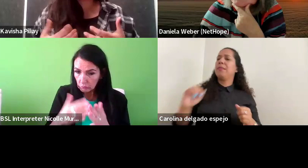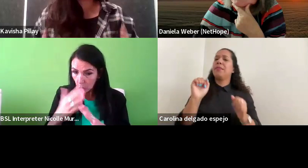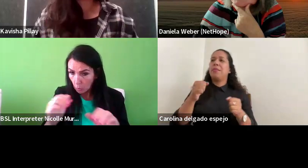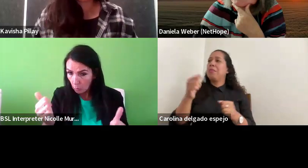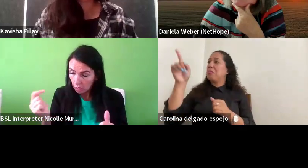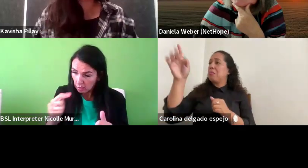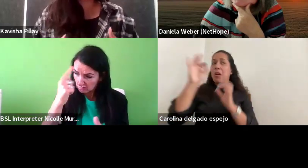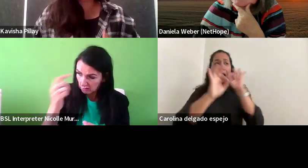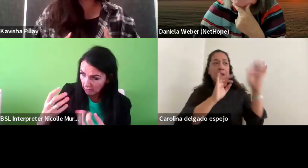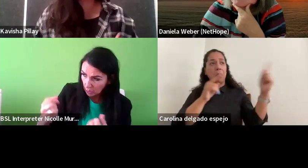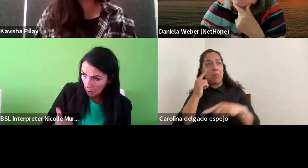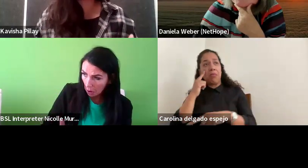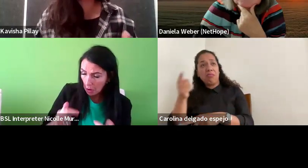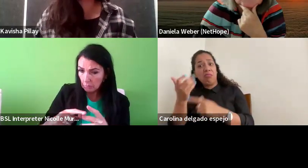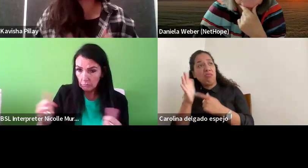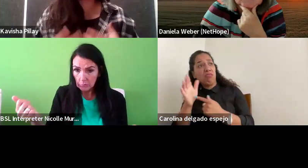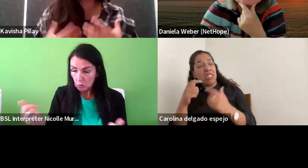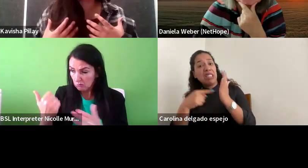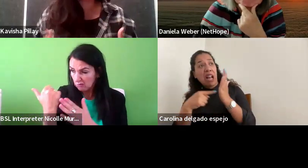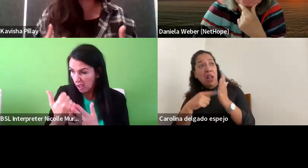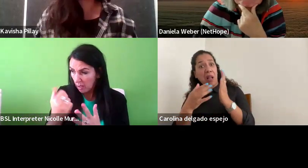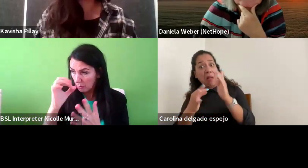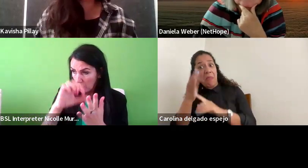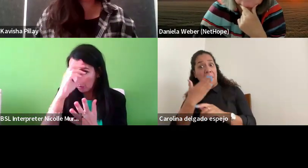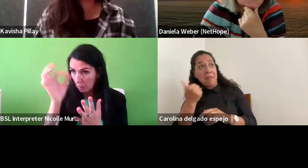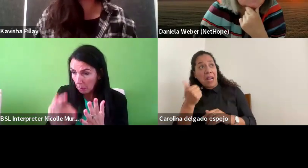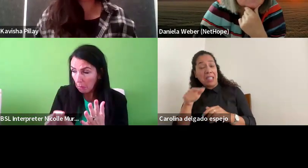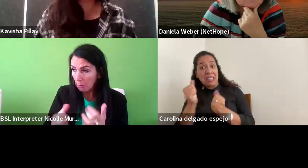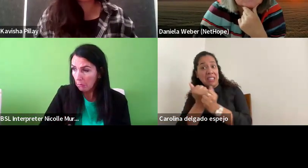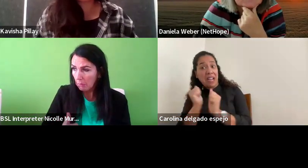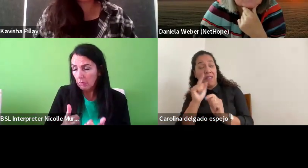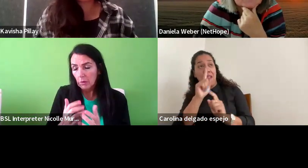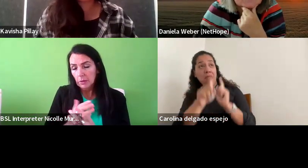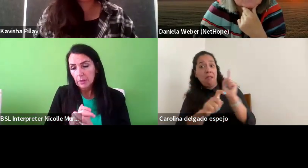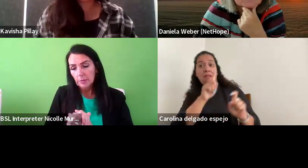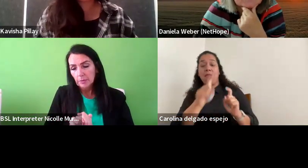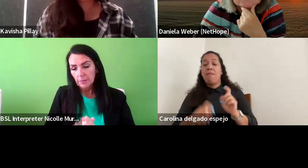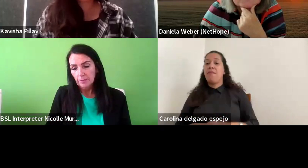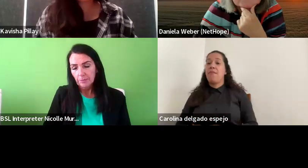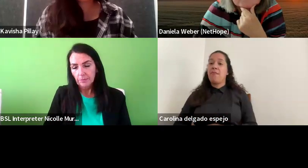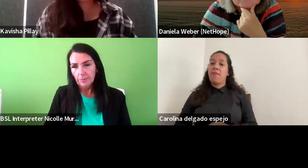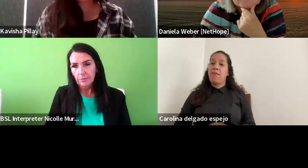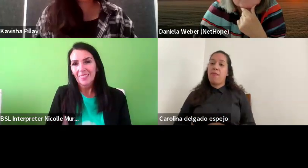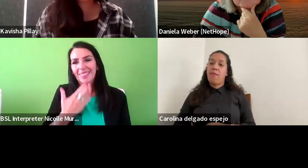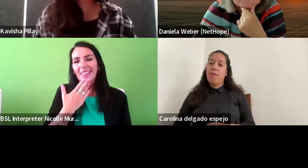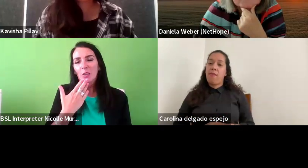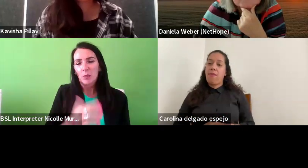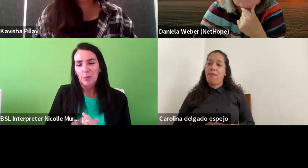useful? Is this beneficial? Is it contributing to net good in our societies? Thank you so